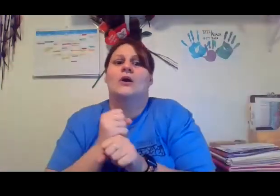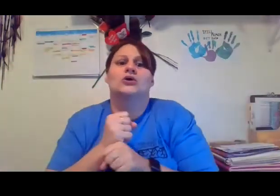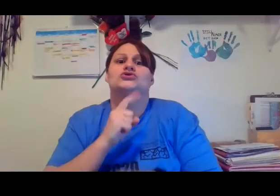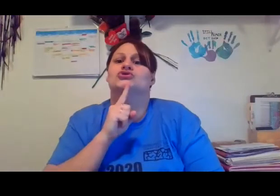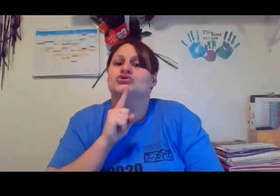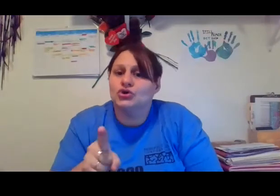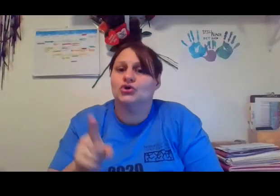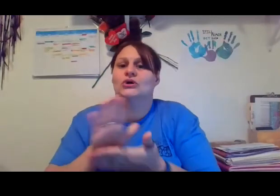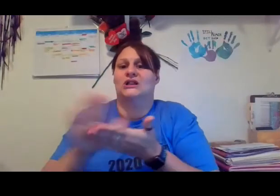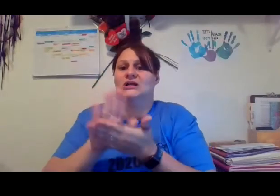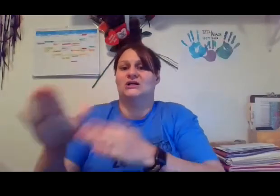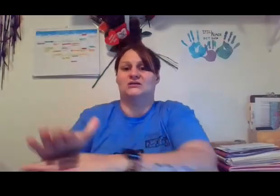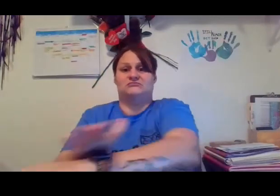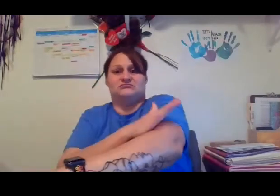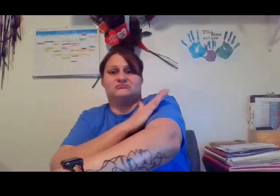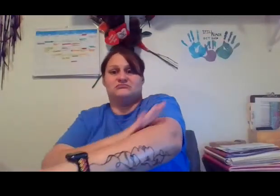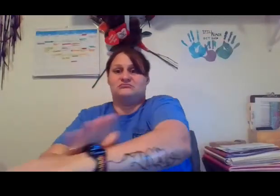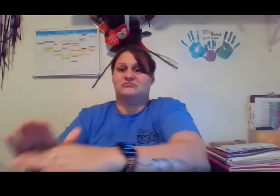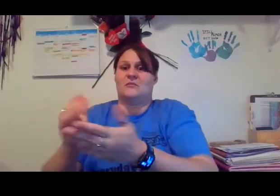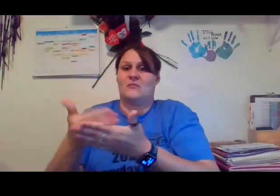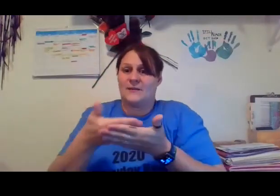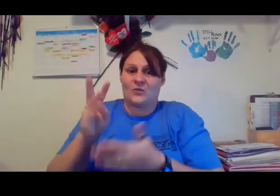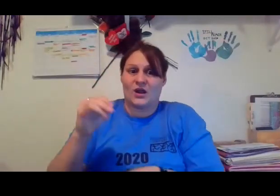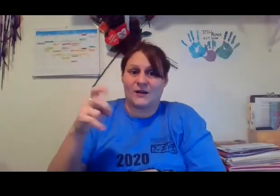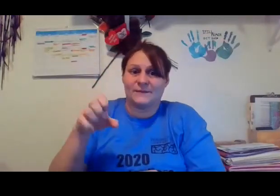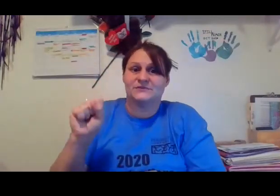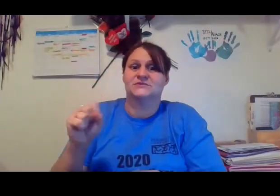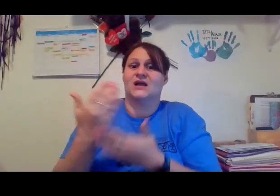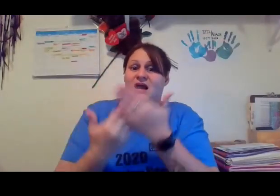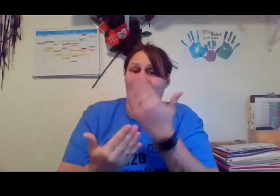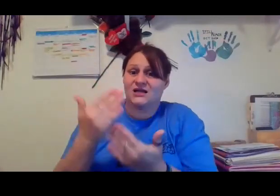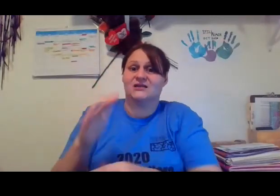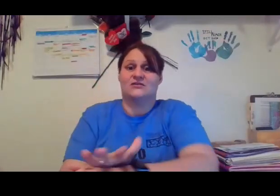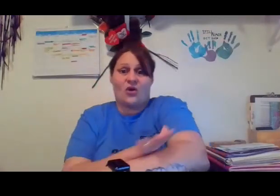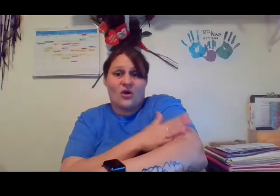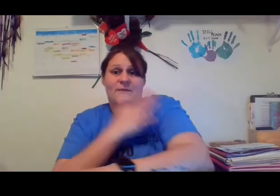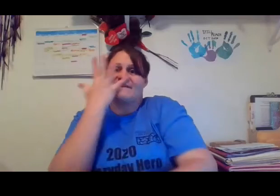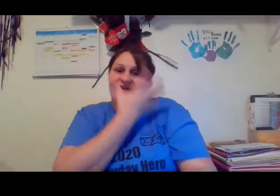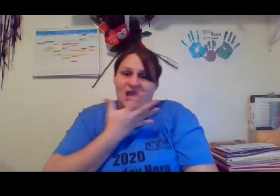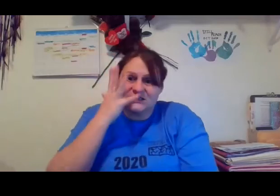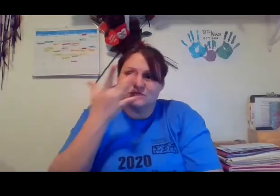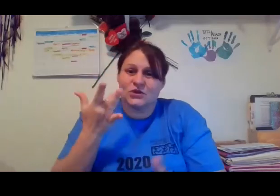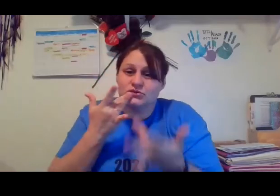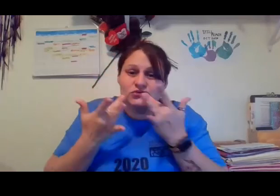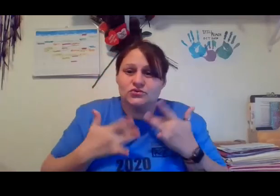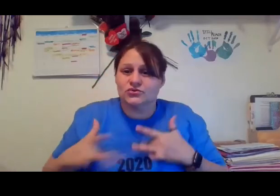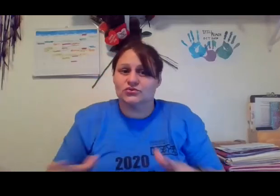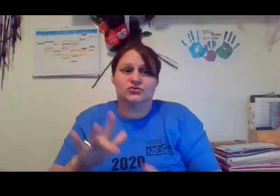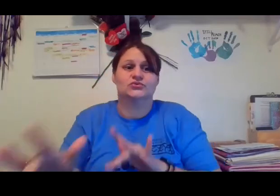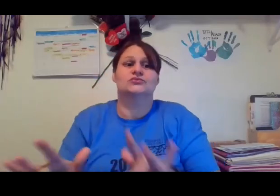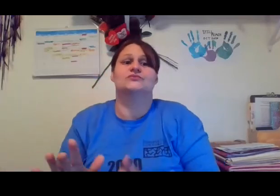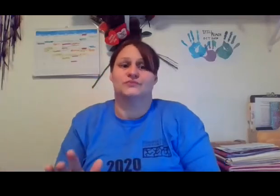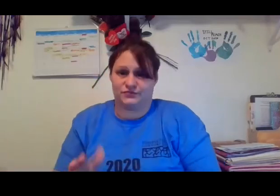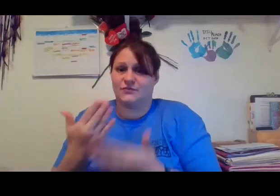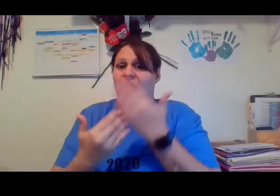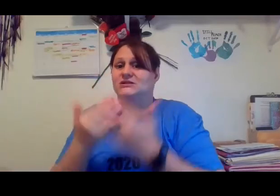to touch all kinds of surfaces. So please be sure every time he goes to touch something, use one of those baby wipes to clean his